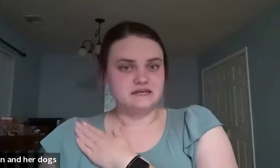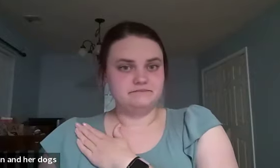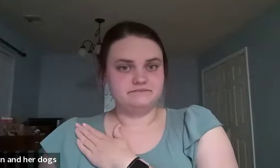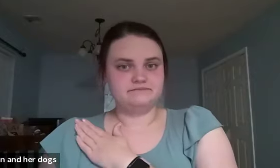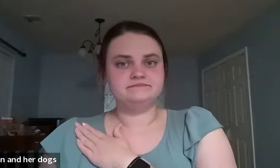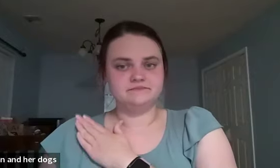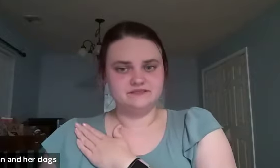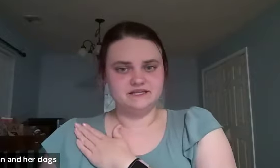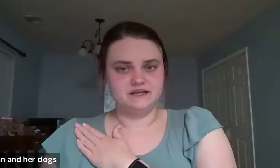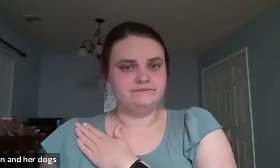Sunday.